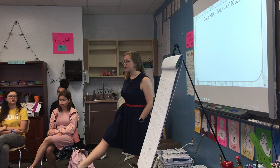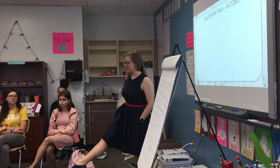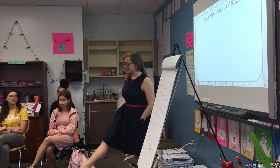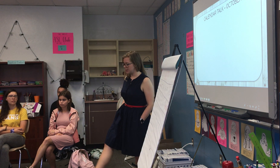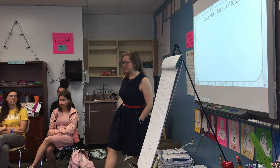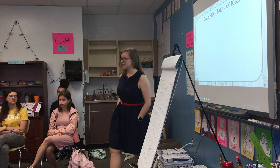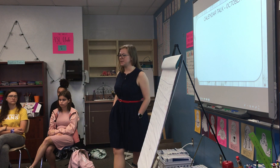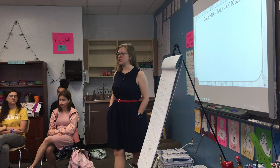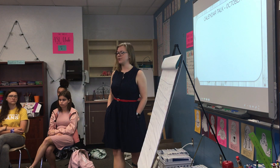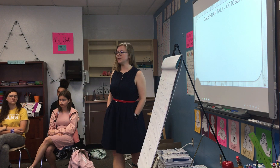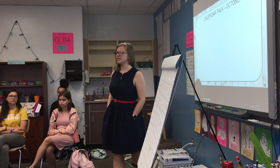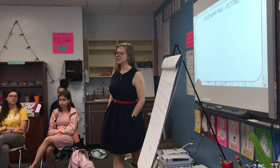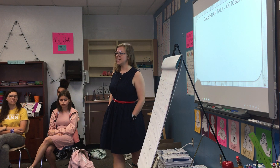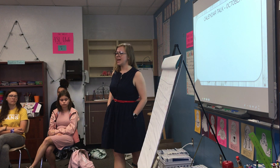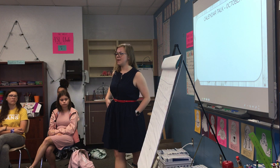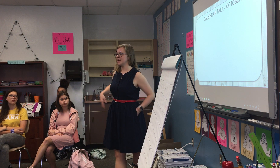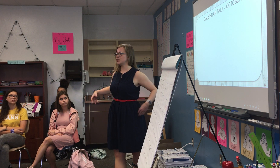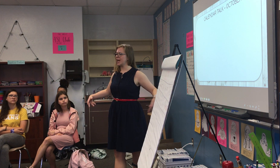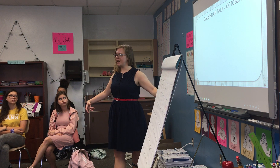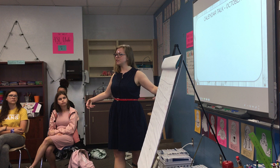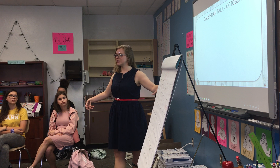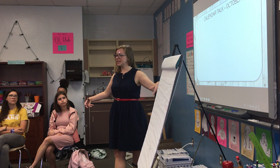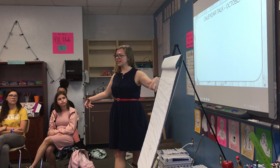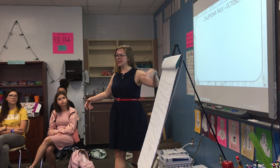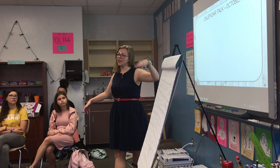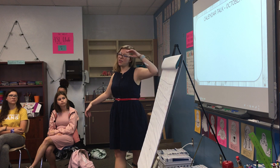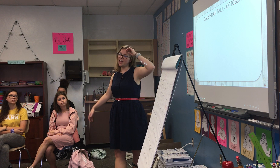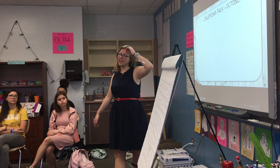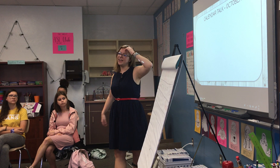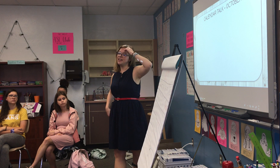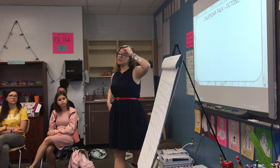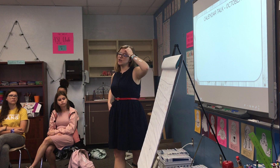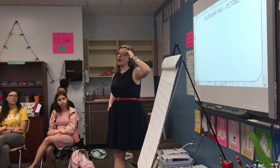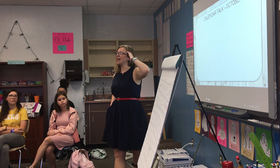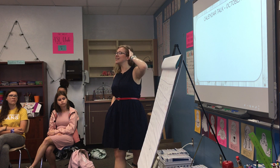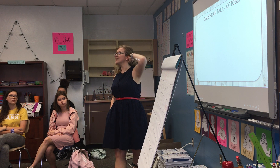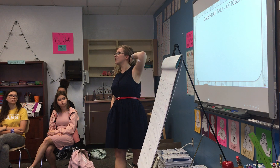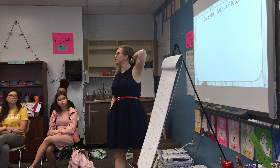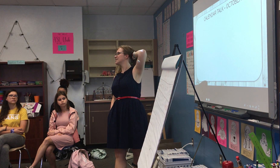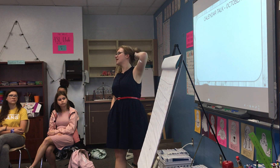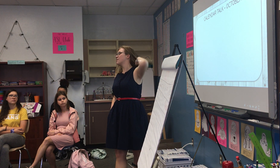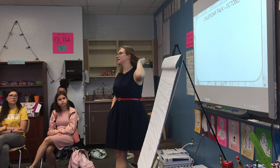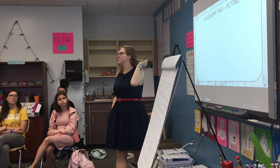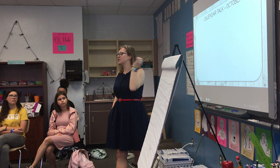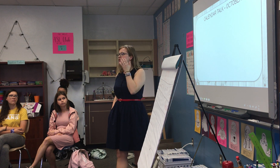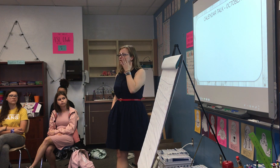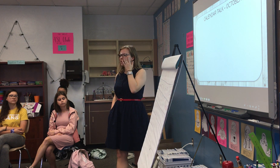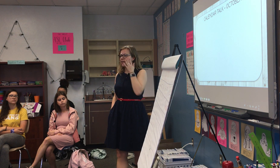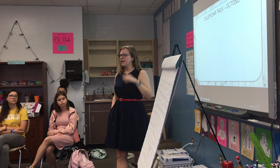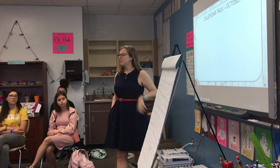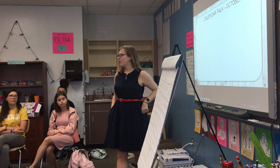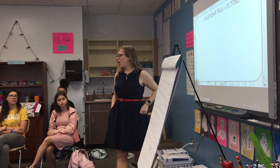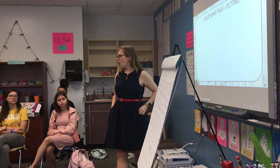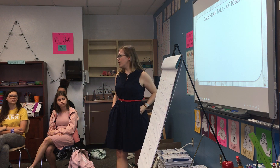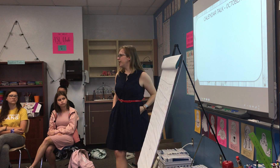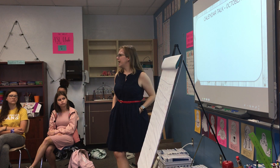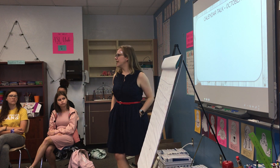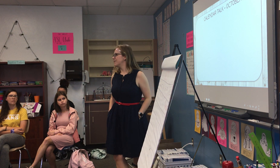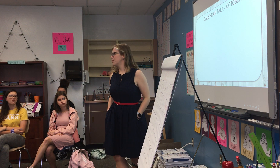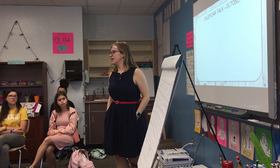always on my tippy toes, and it makes your calves really like thick. So I can literally stand on my tippy toes all day if I wanted